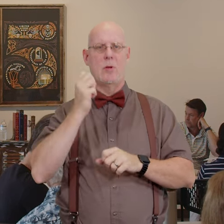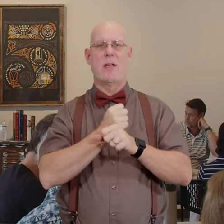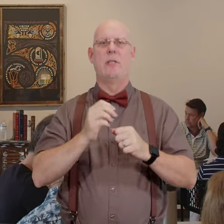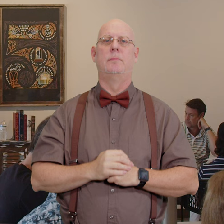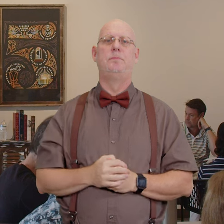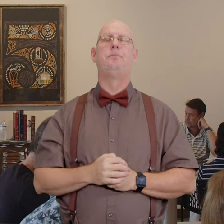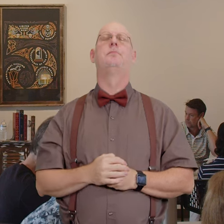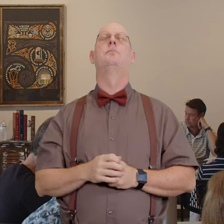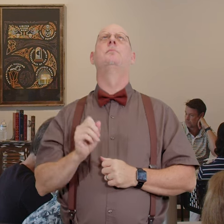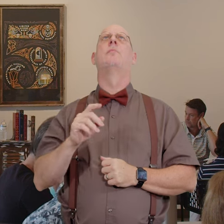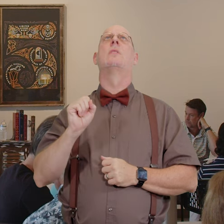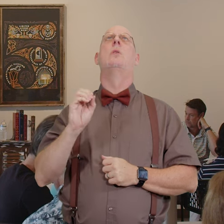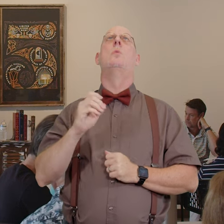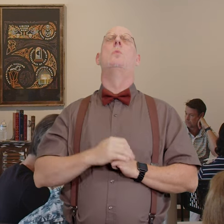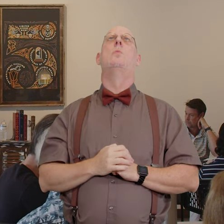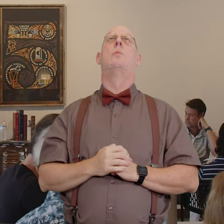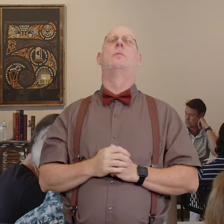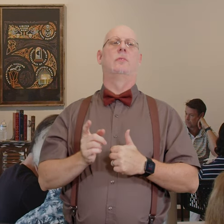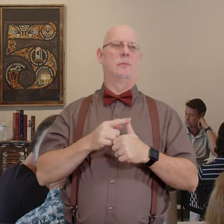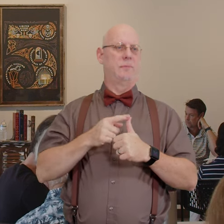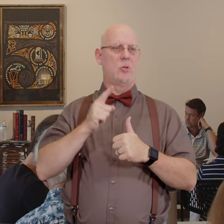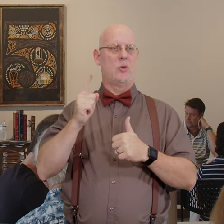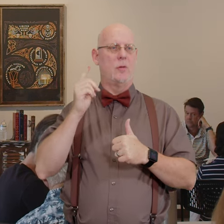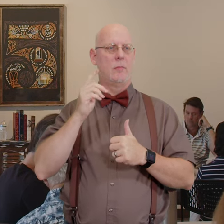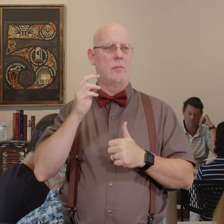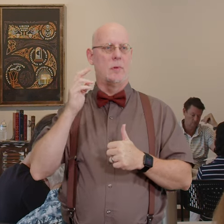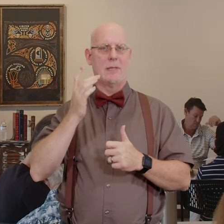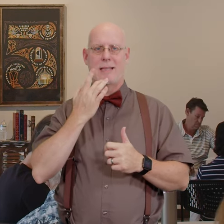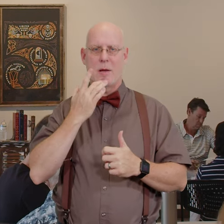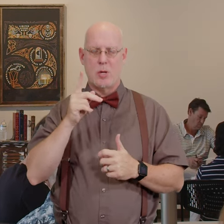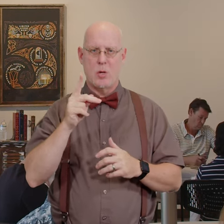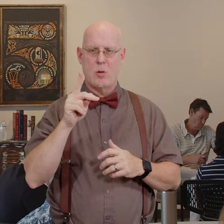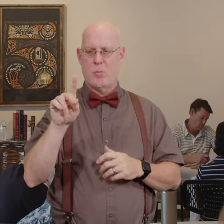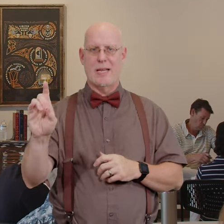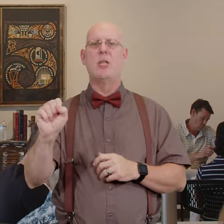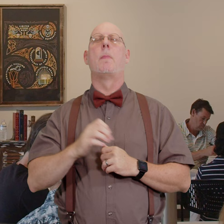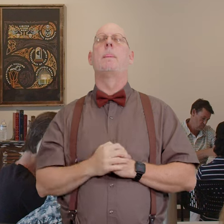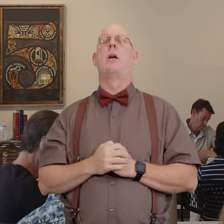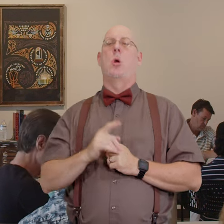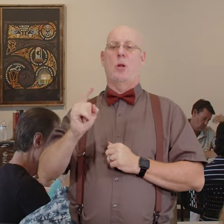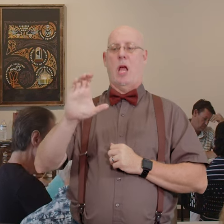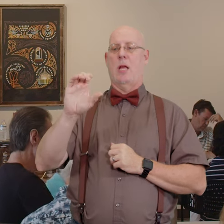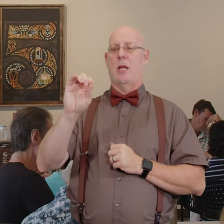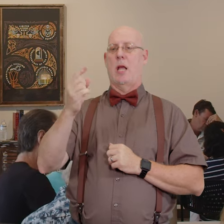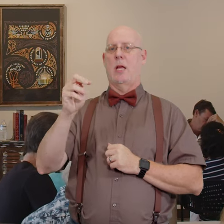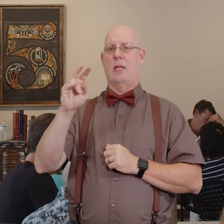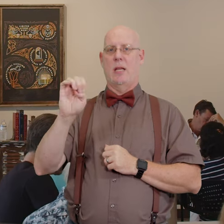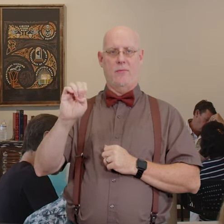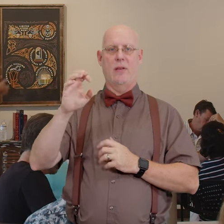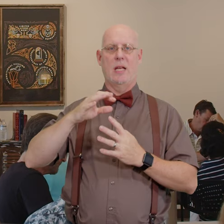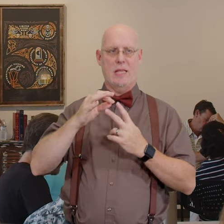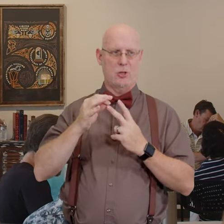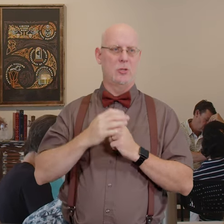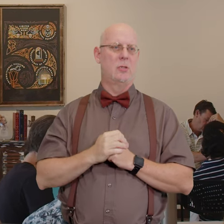for salvation. All right, so number one, two forms of predestination. The first is what's called cognitive election